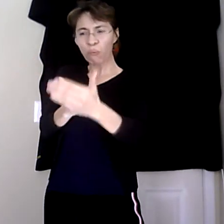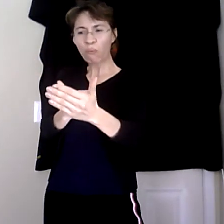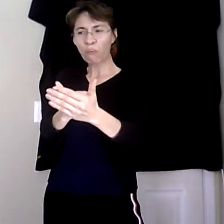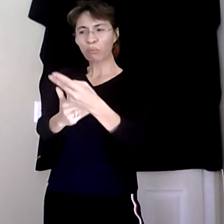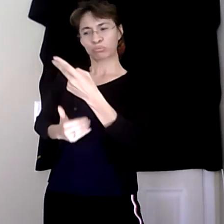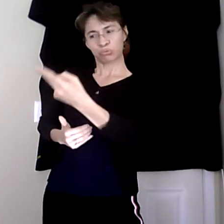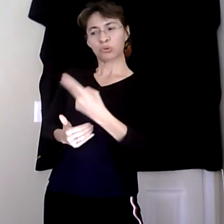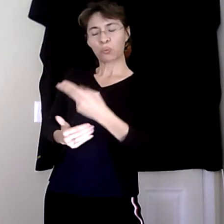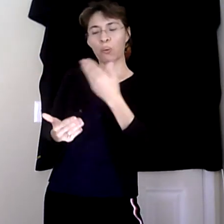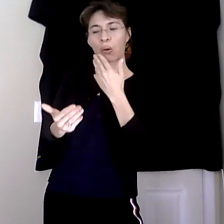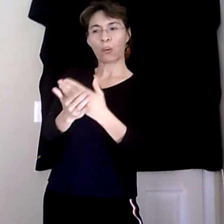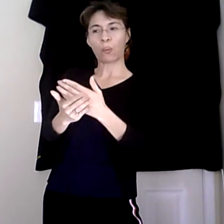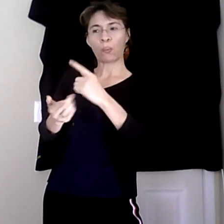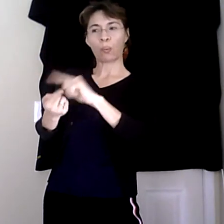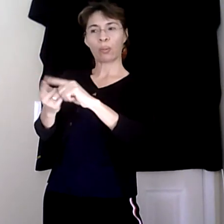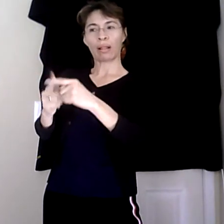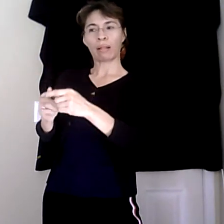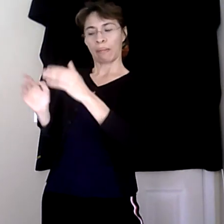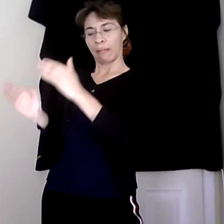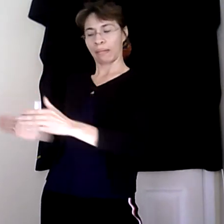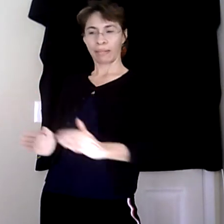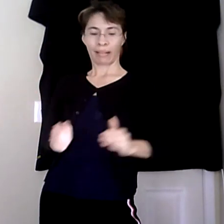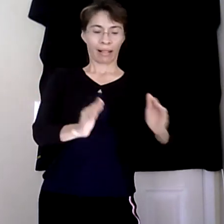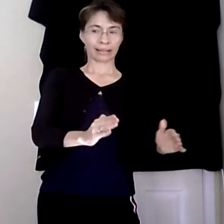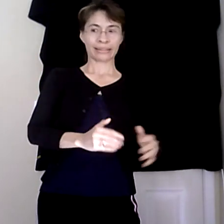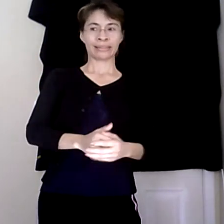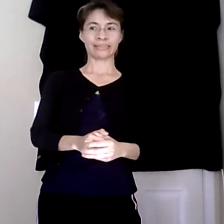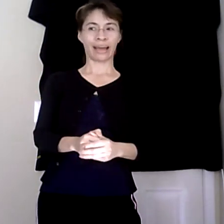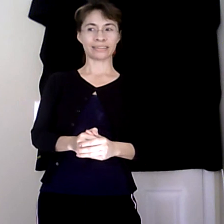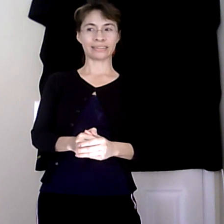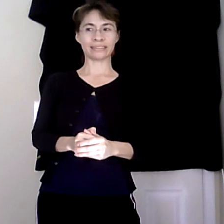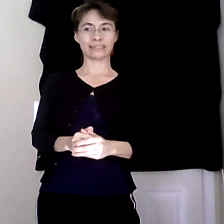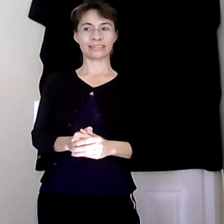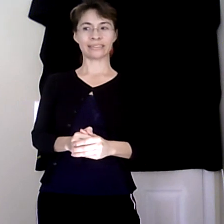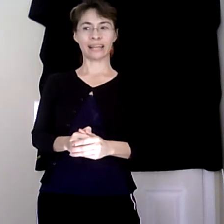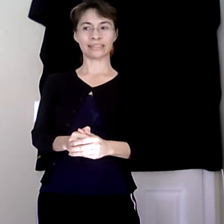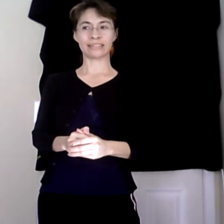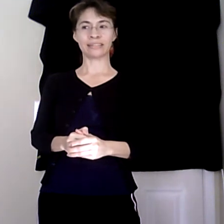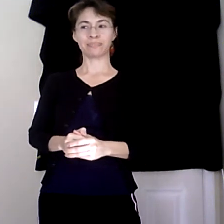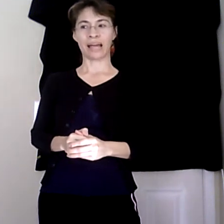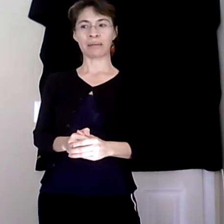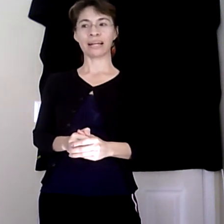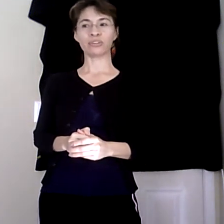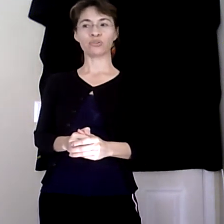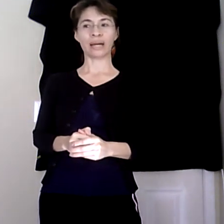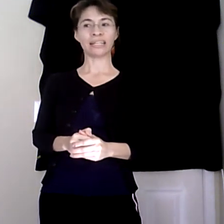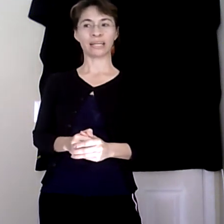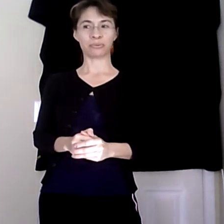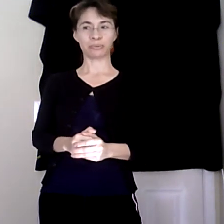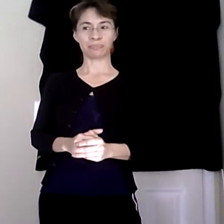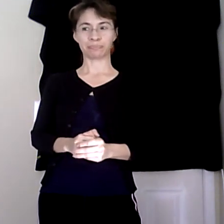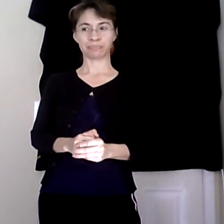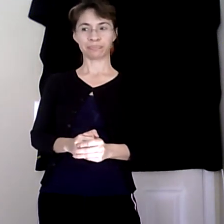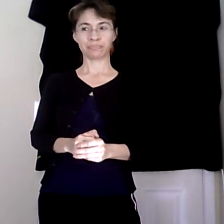Well, that sounds good. Sounds good. Okay, great. Well, we've had a great time discussing all